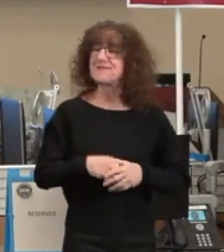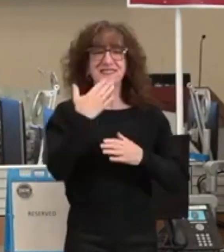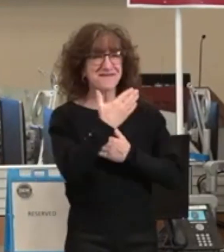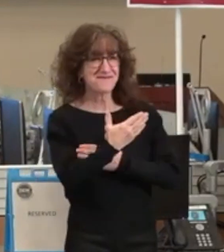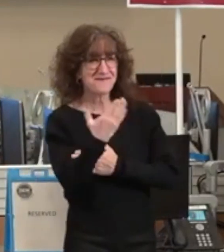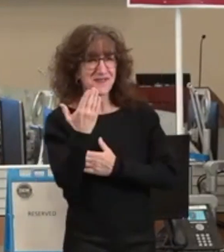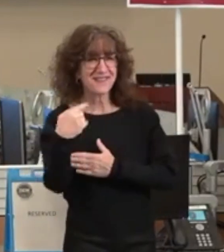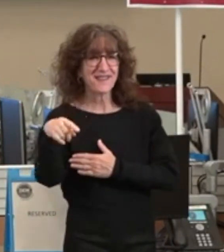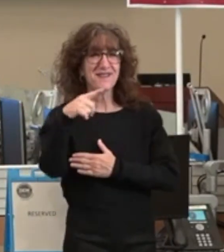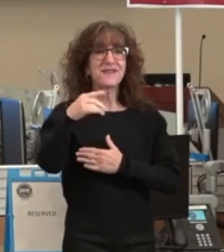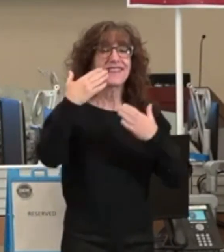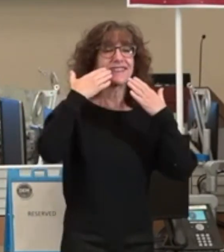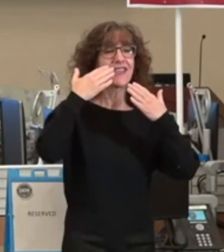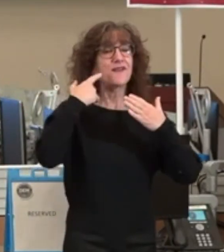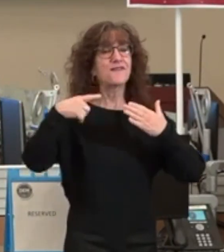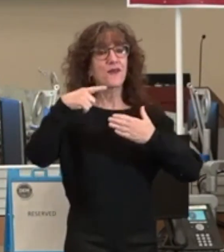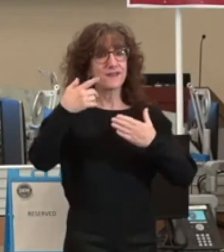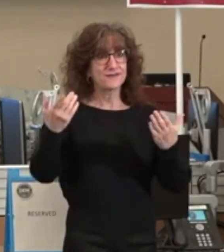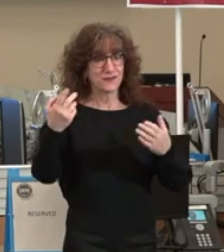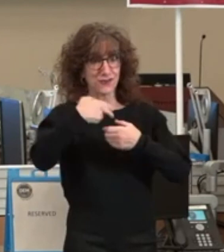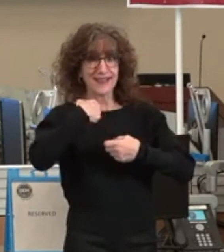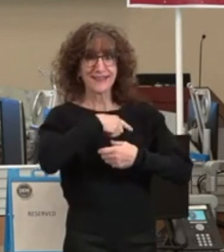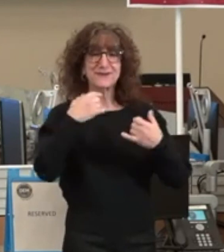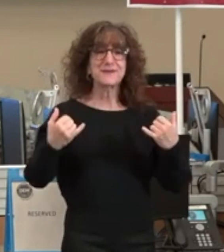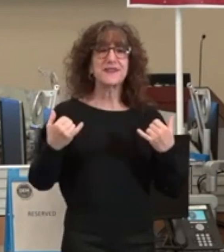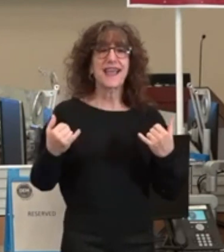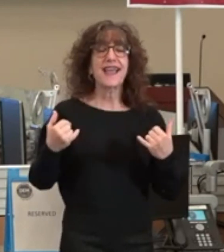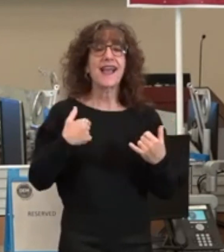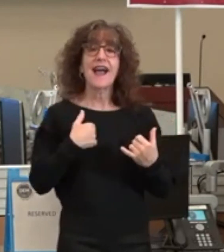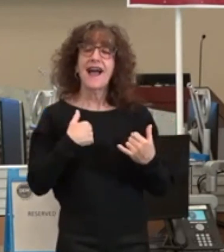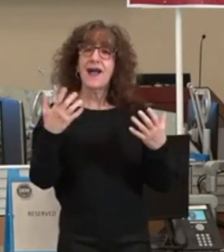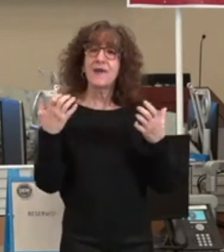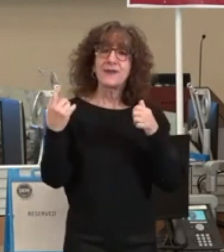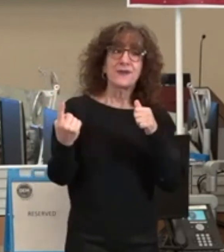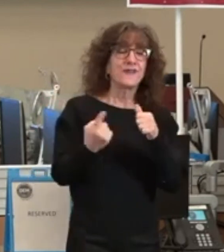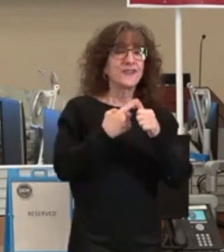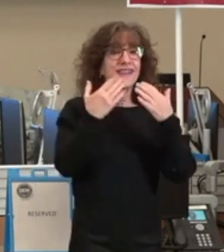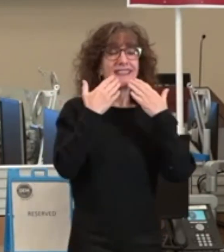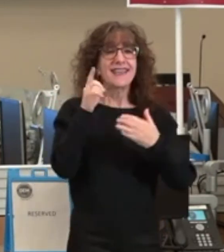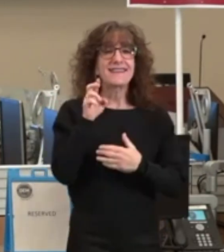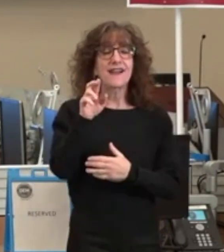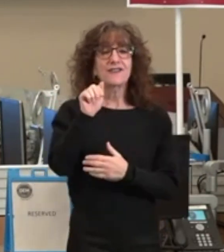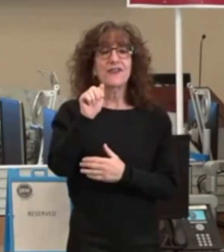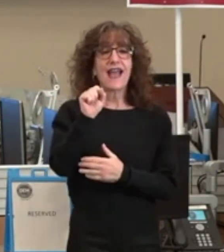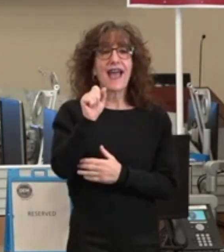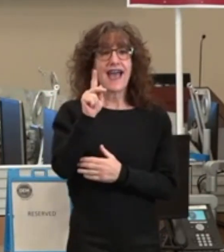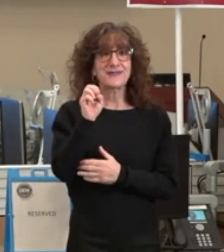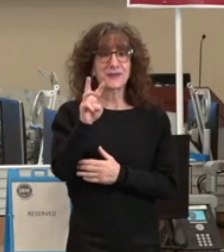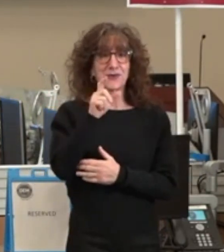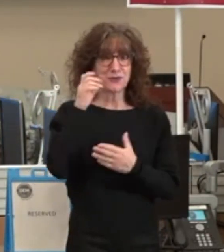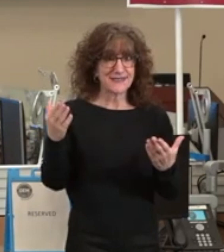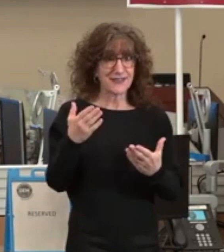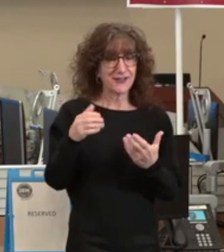Good morning, everyone, and we thank you for being here today. I would like to first thank Dr. Askew, who is here, our